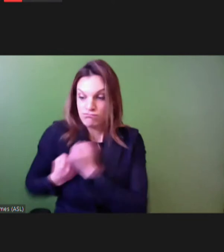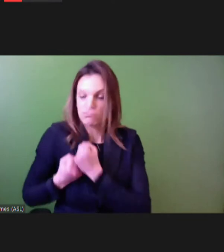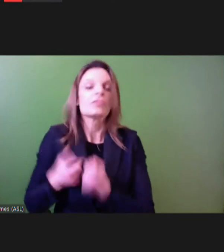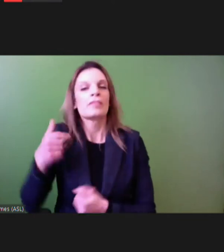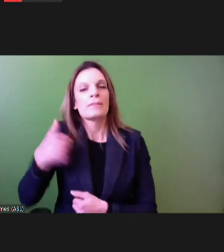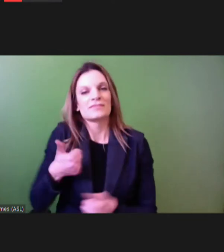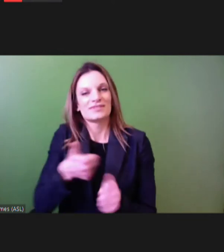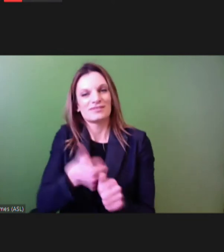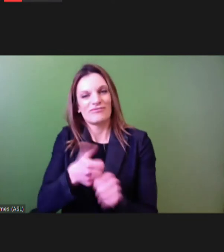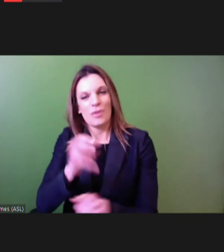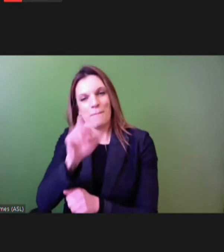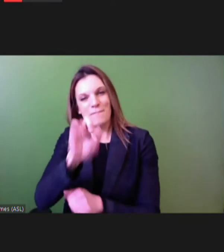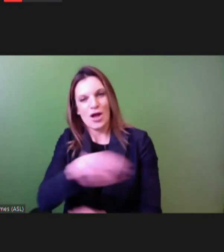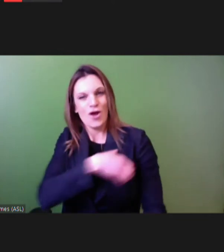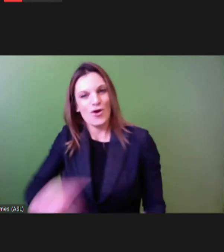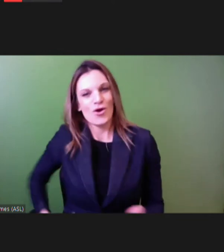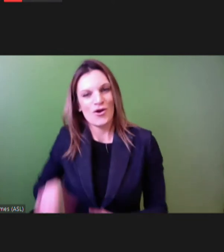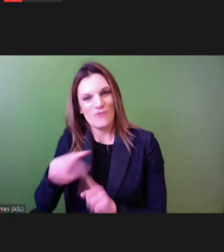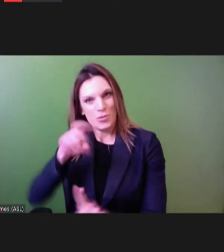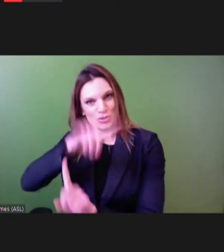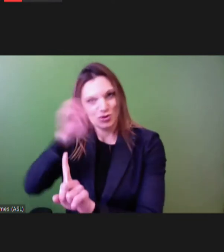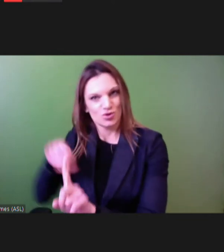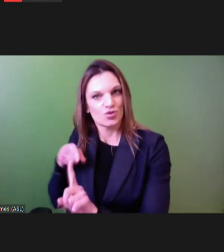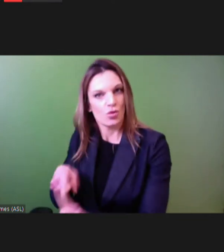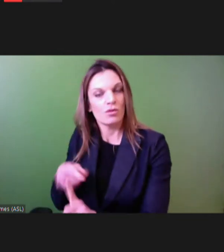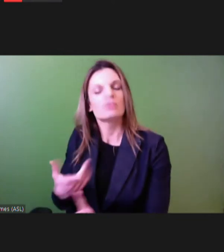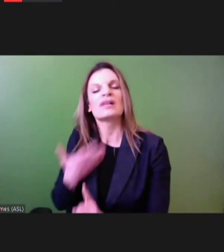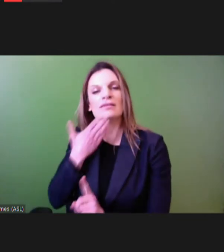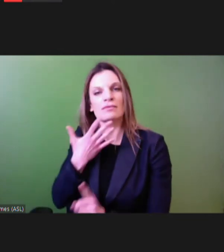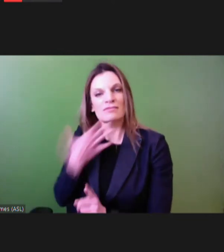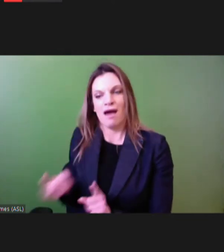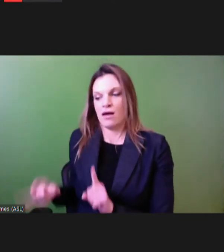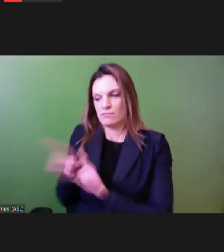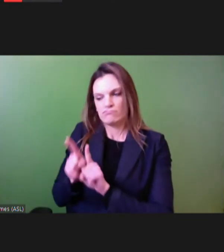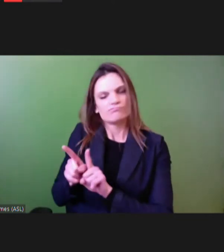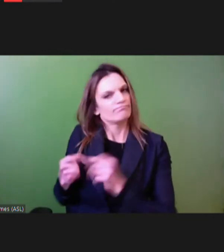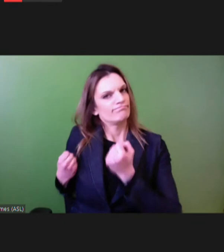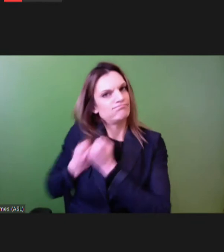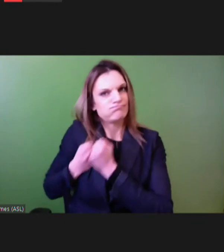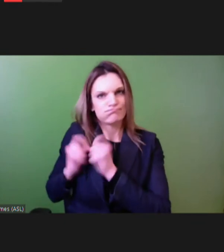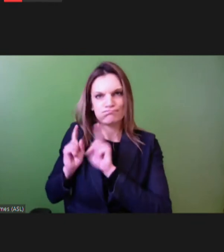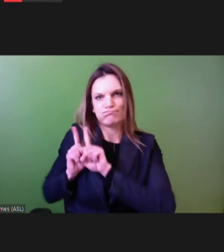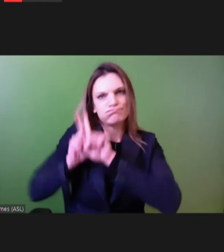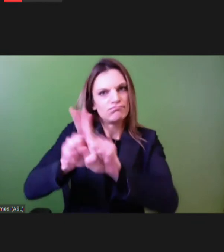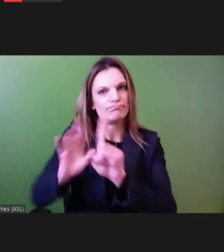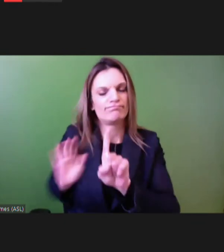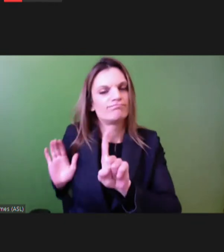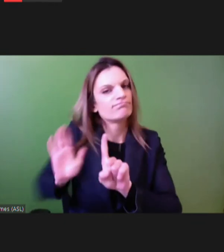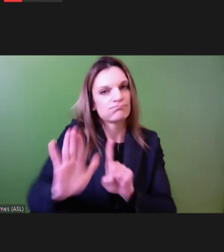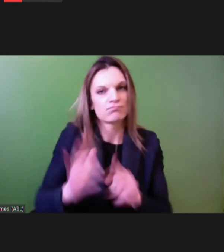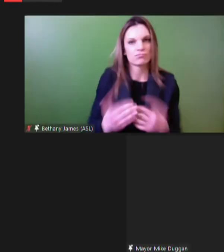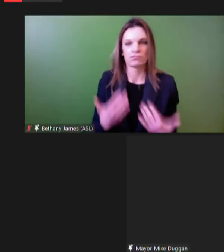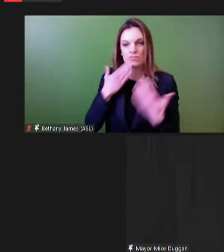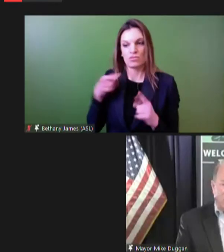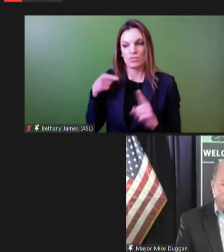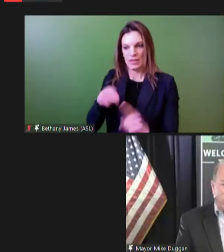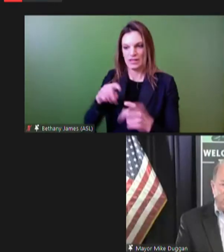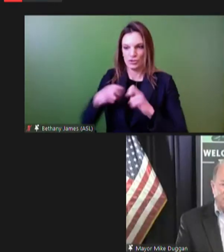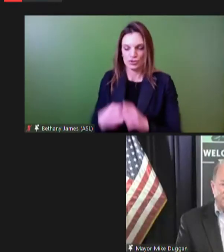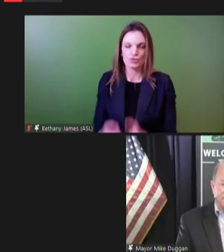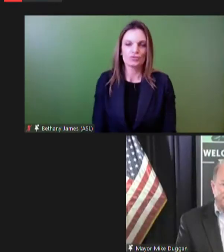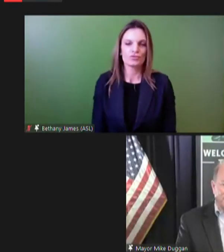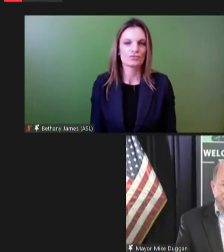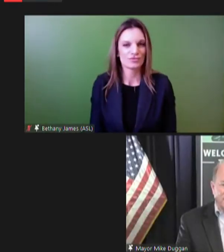to introduce him now as he comes to close us out and share with us his convictions concerning this issue of the right to